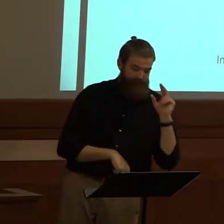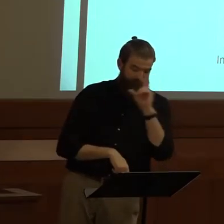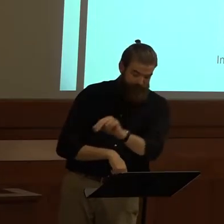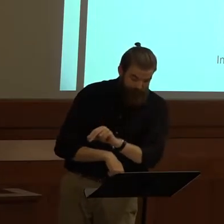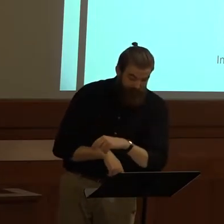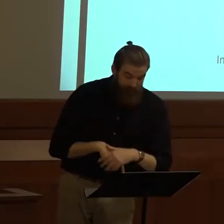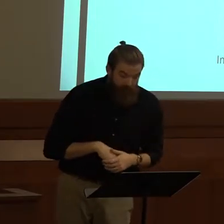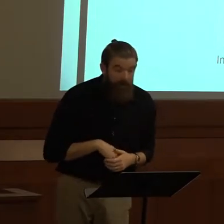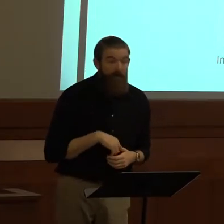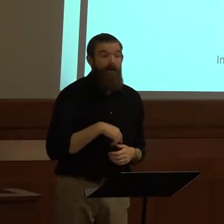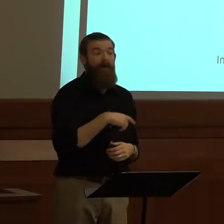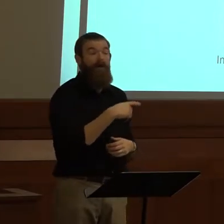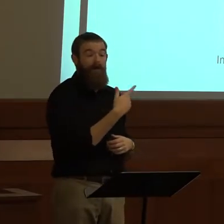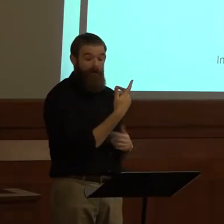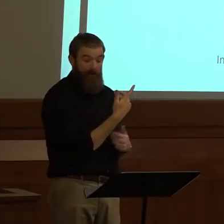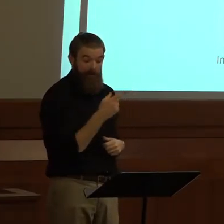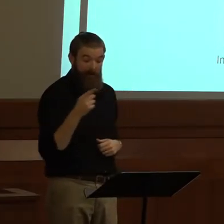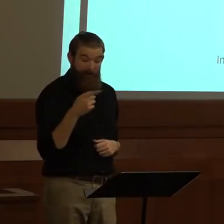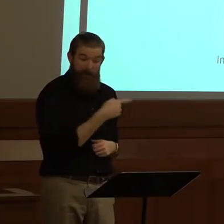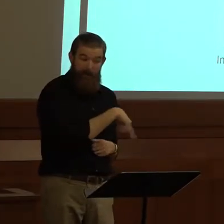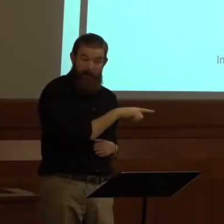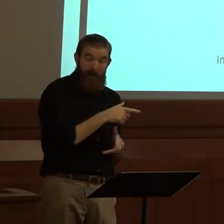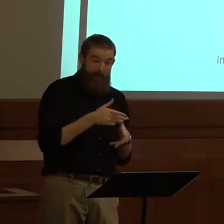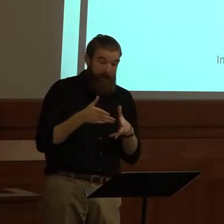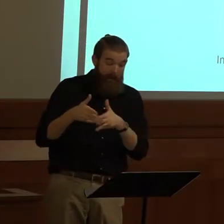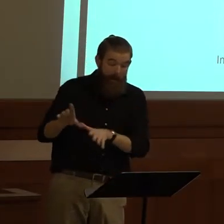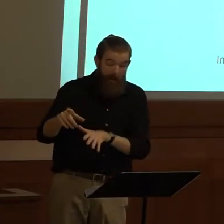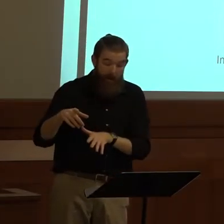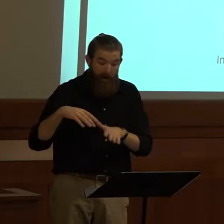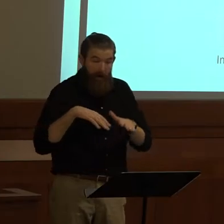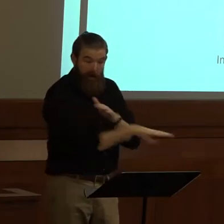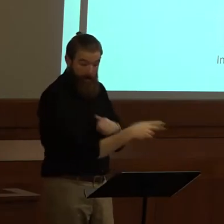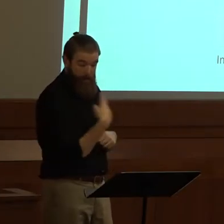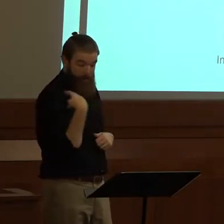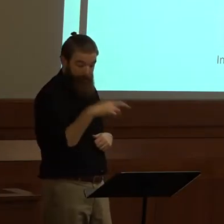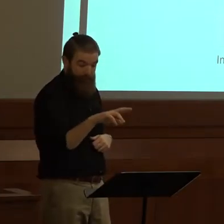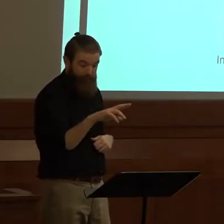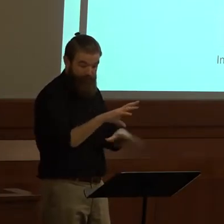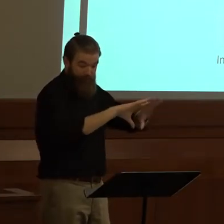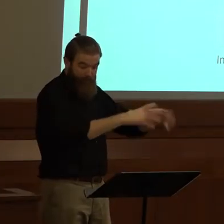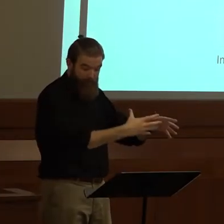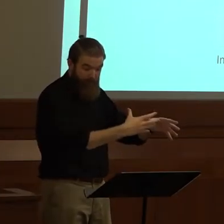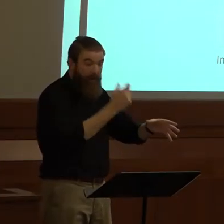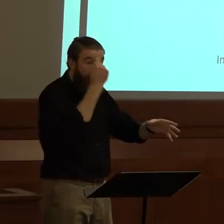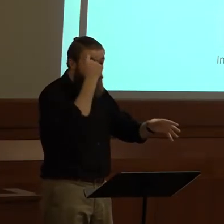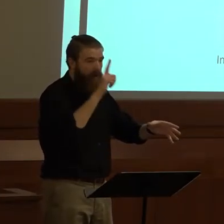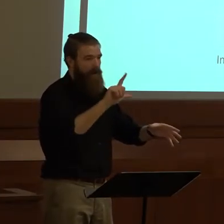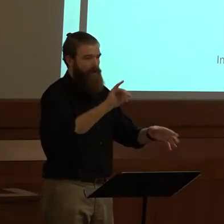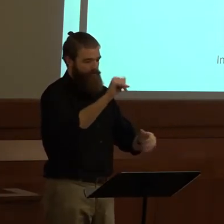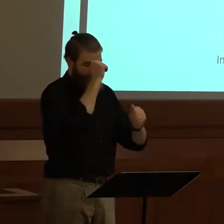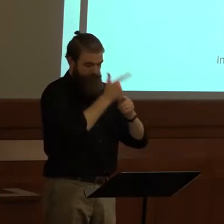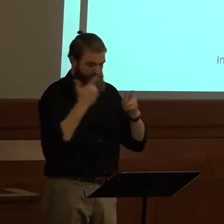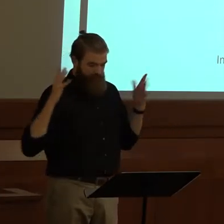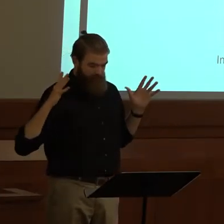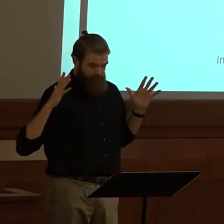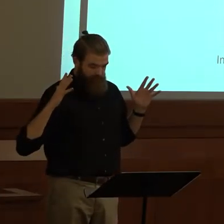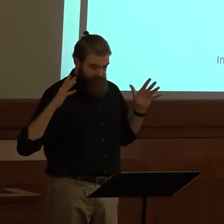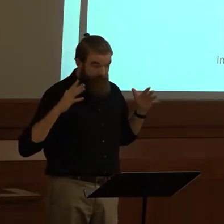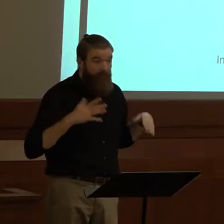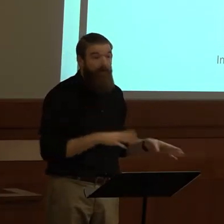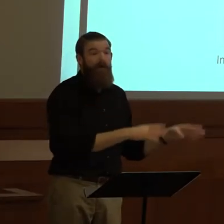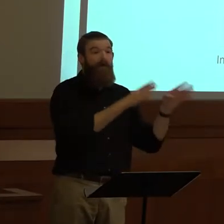was a certain anxiety about the difficulties that might arise from the infirmity. And yet, there was also the fact that a religious